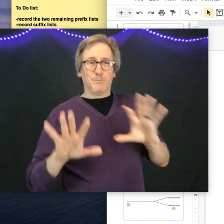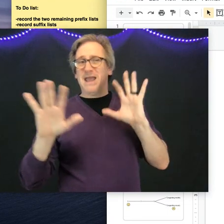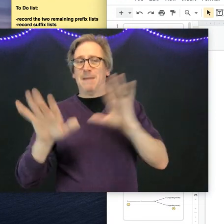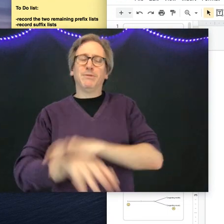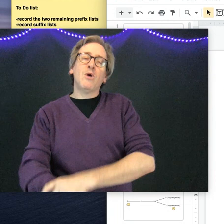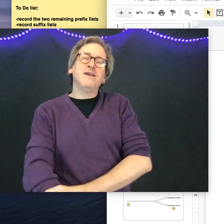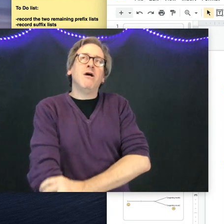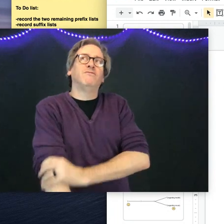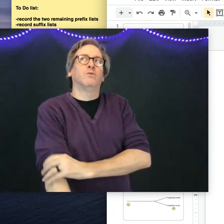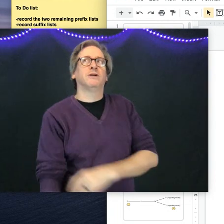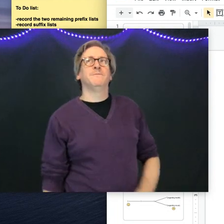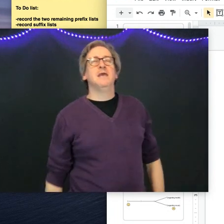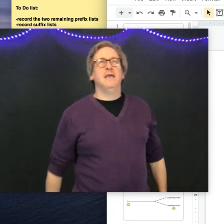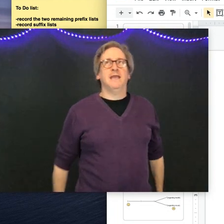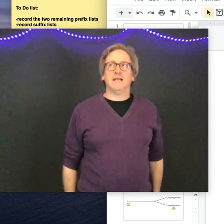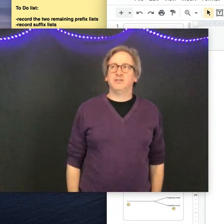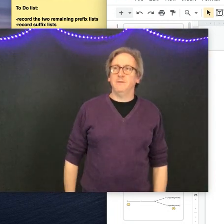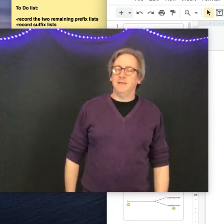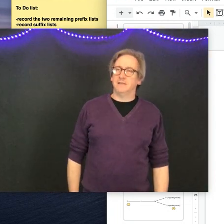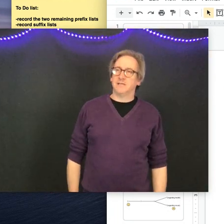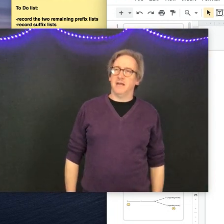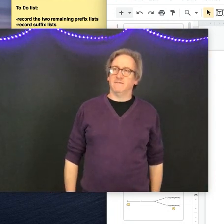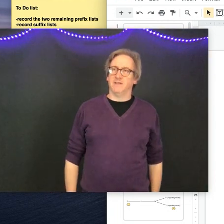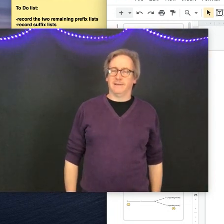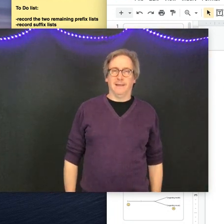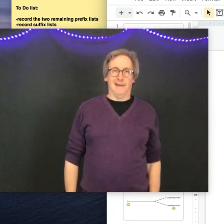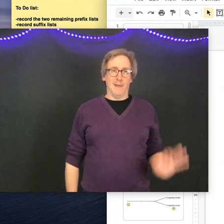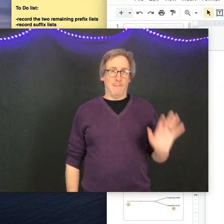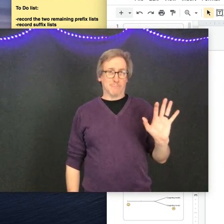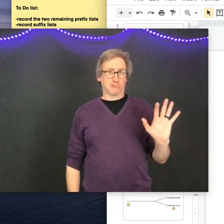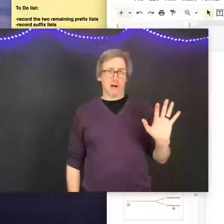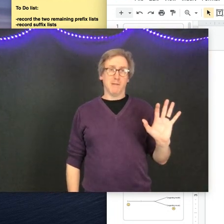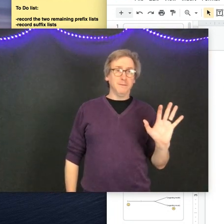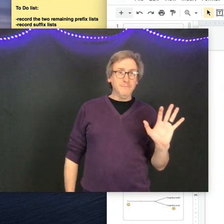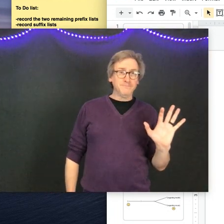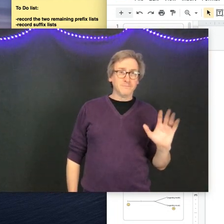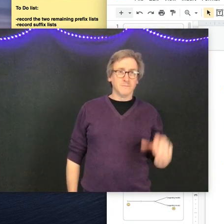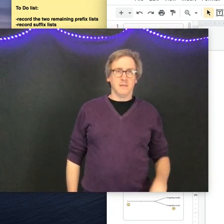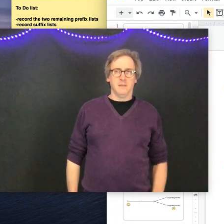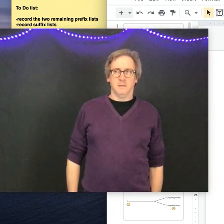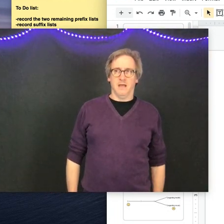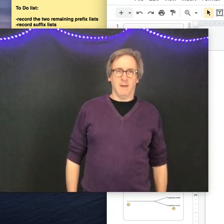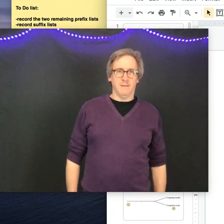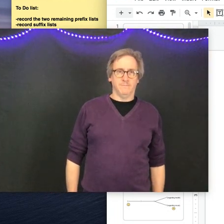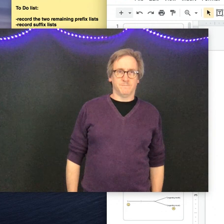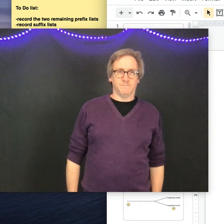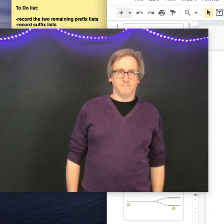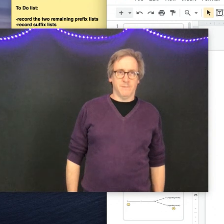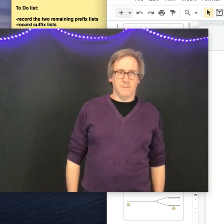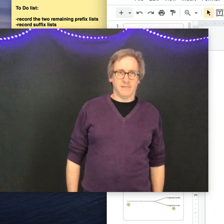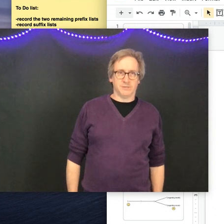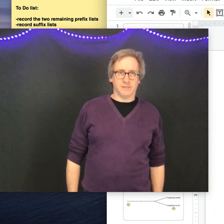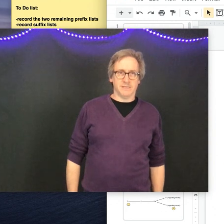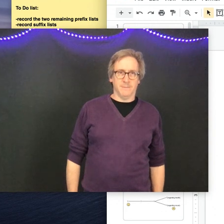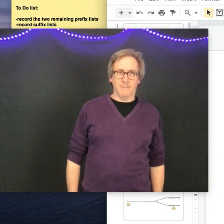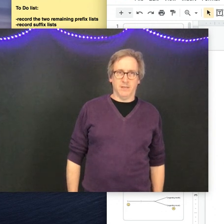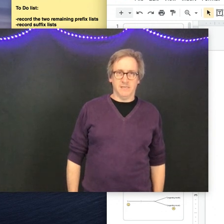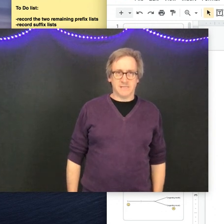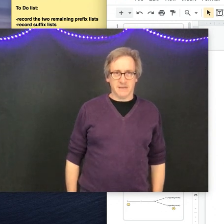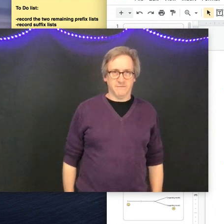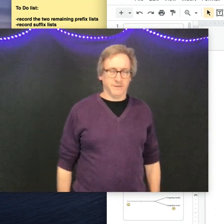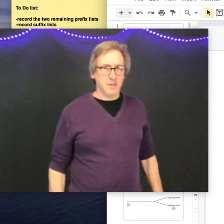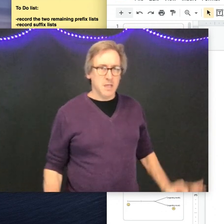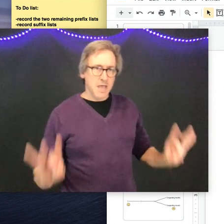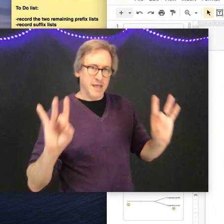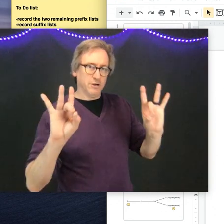is blowing off work. It actually means kind of like not my problem, not my circus, not my monkeys